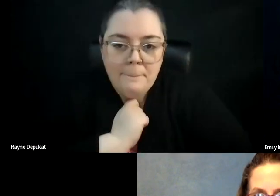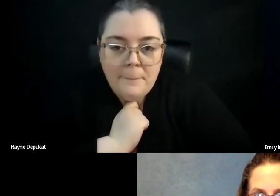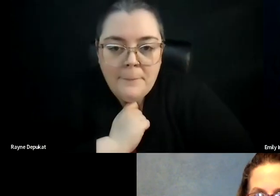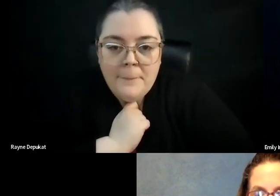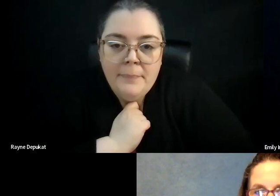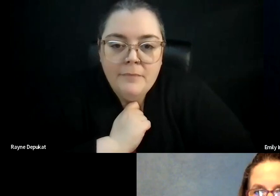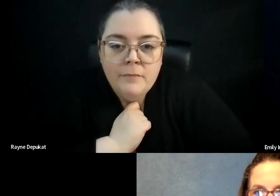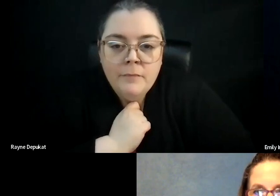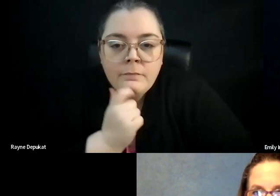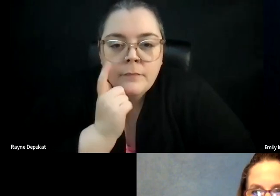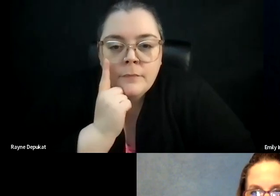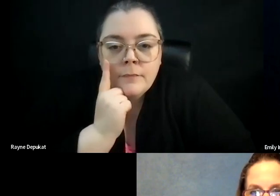rest of your message now. Give me 1 second.